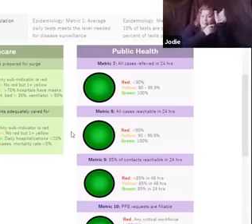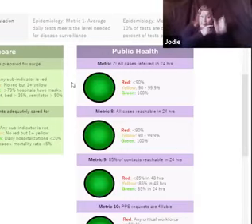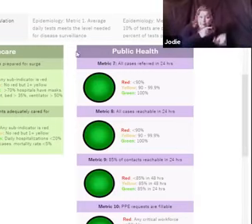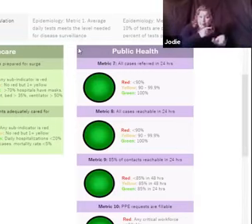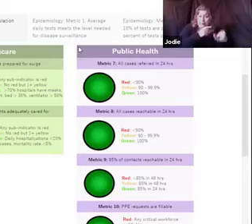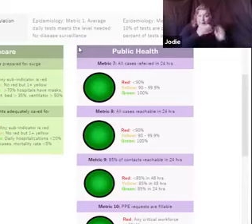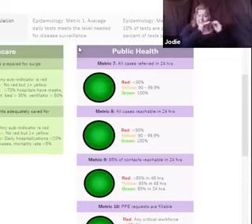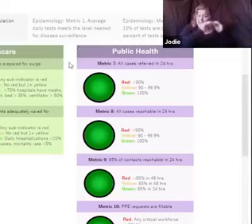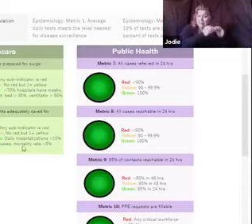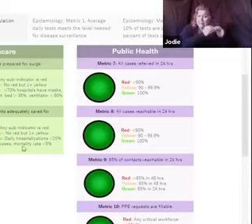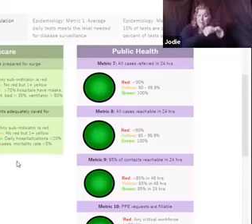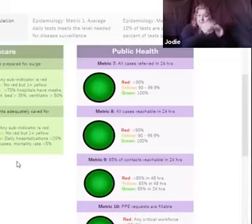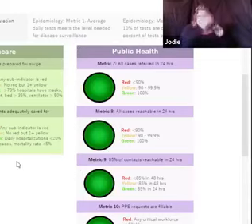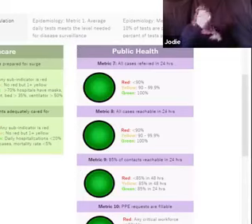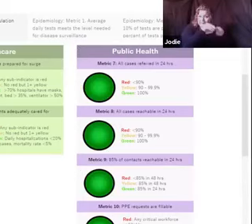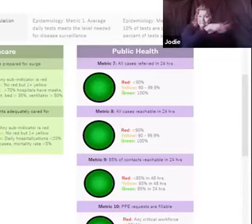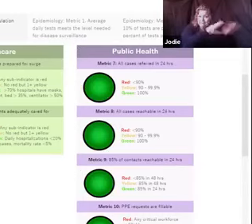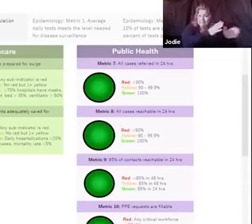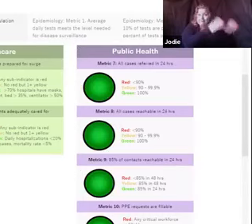in purple go with public health.